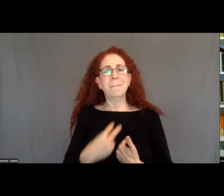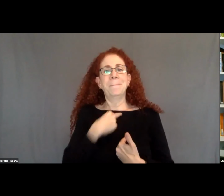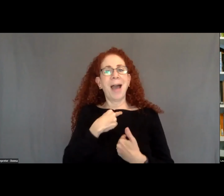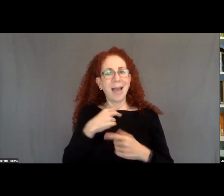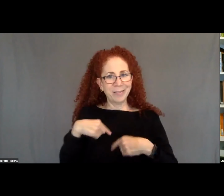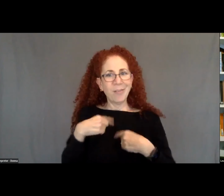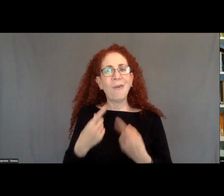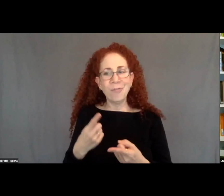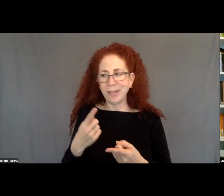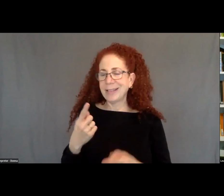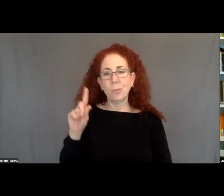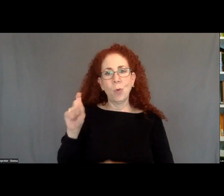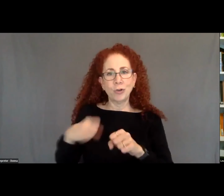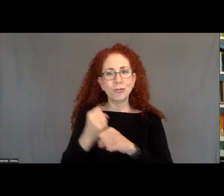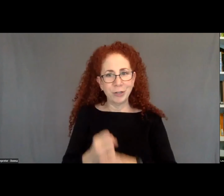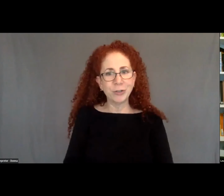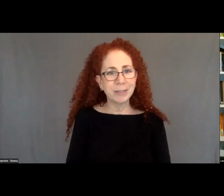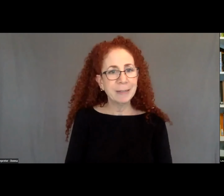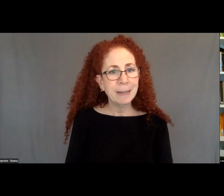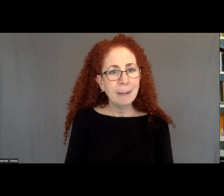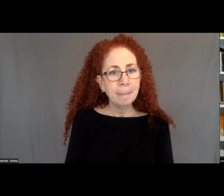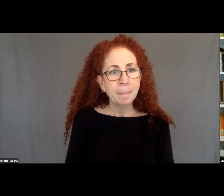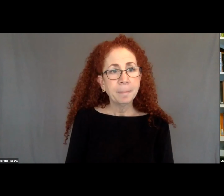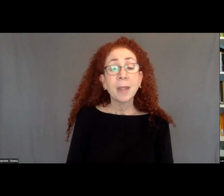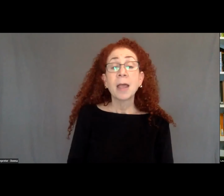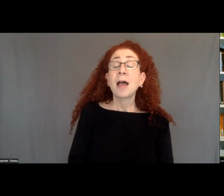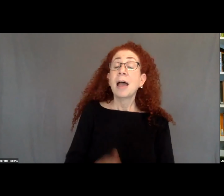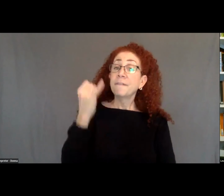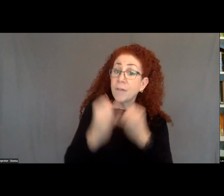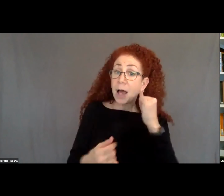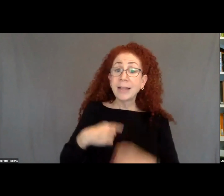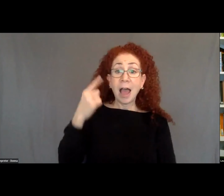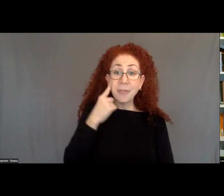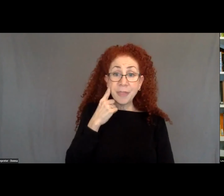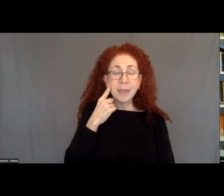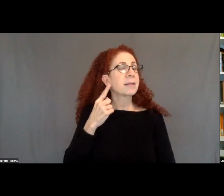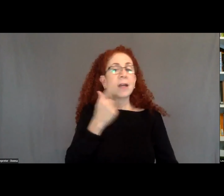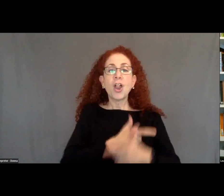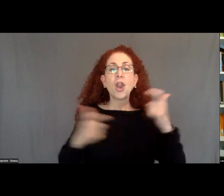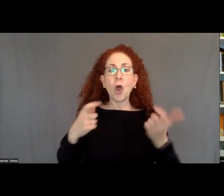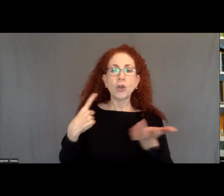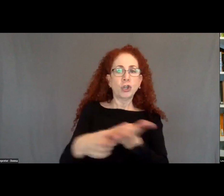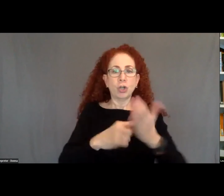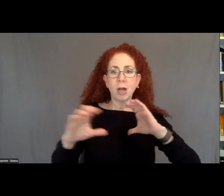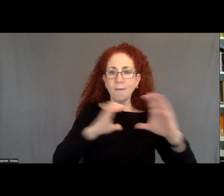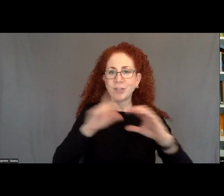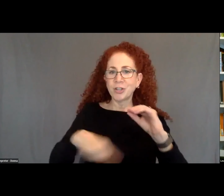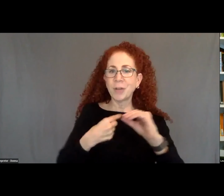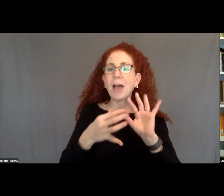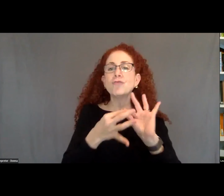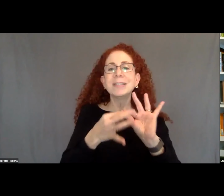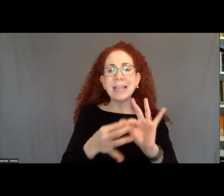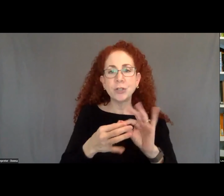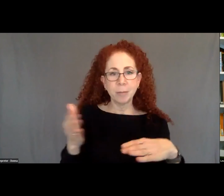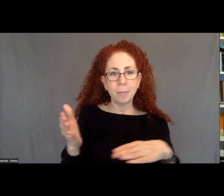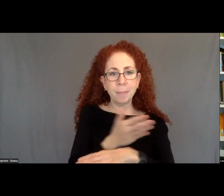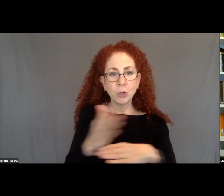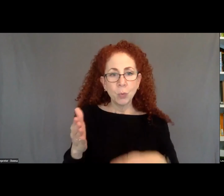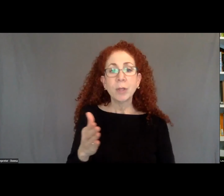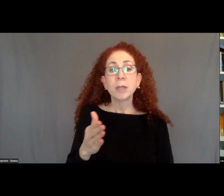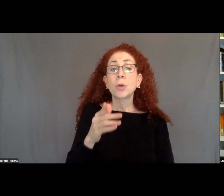of the last 100 years. And I think finally, this can bring us to a larger conversation about the relationship between